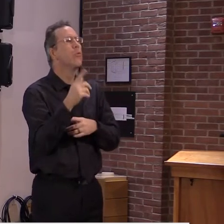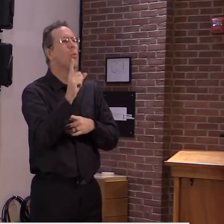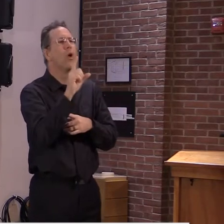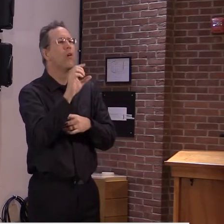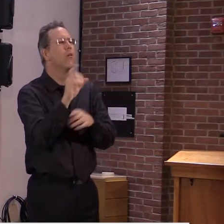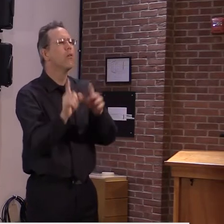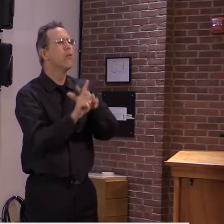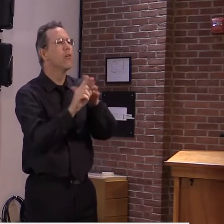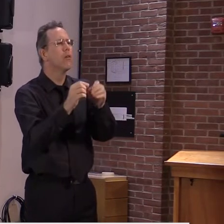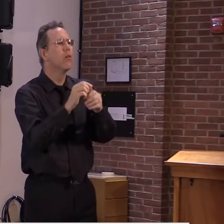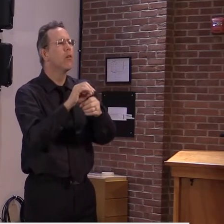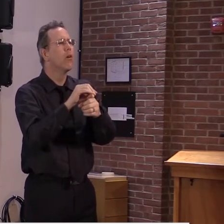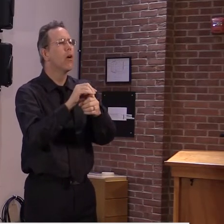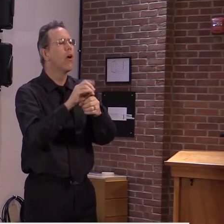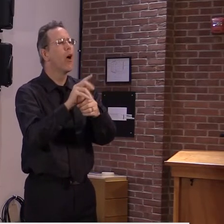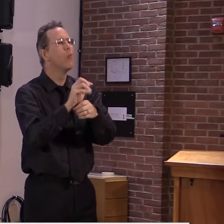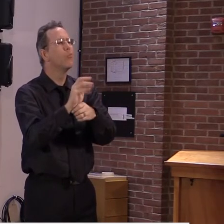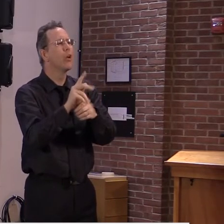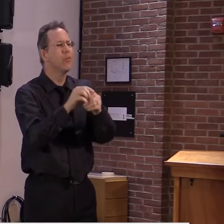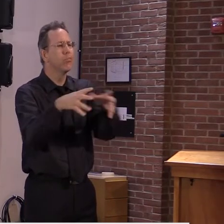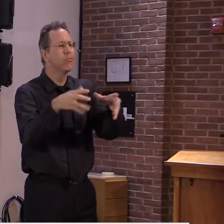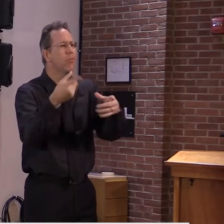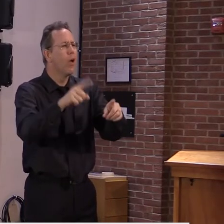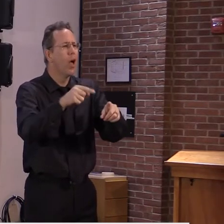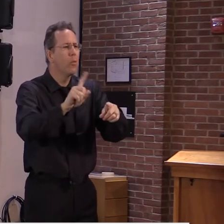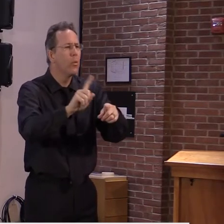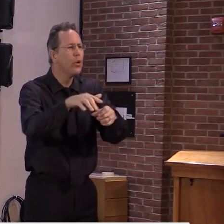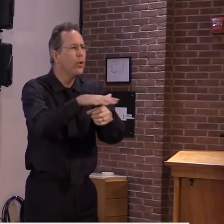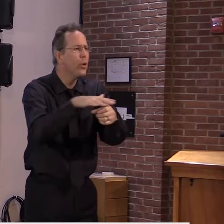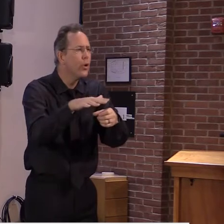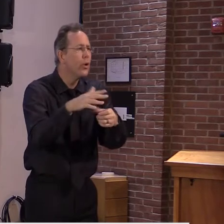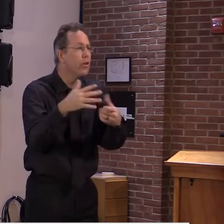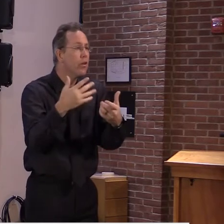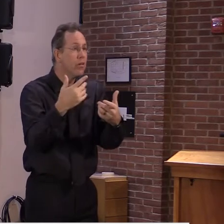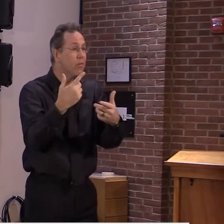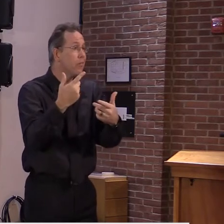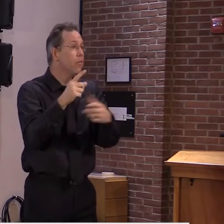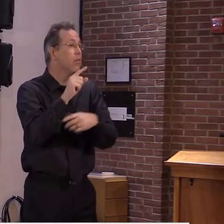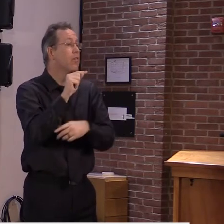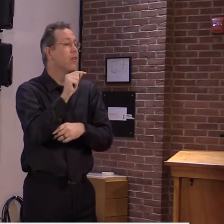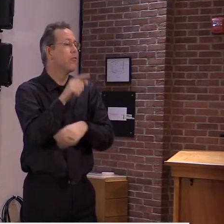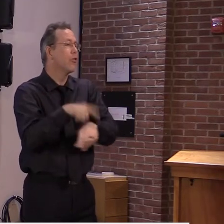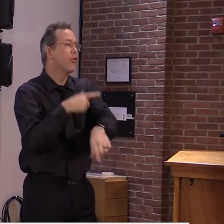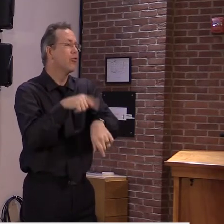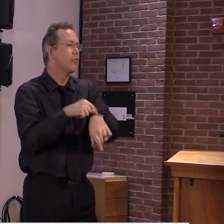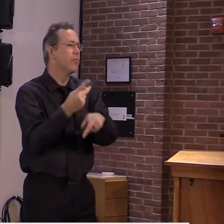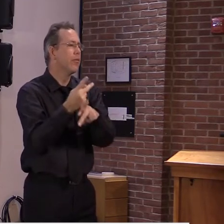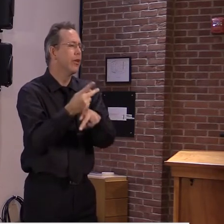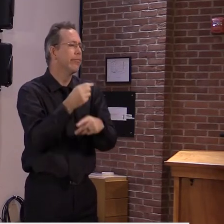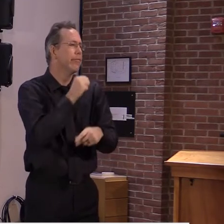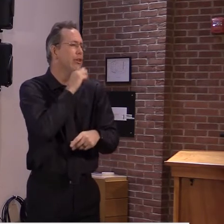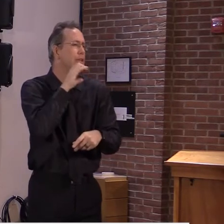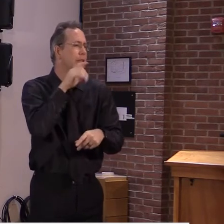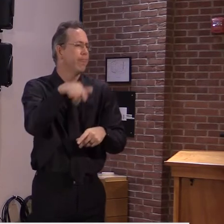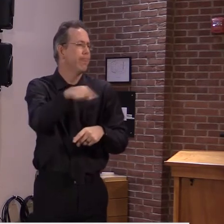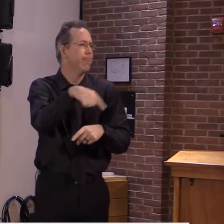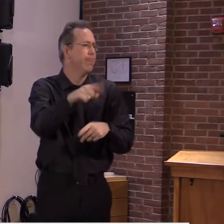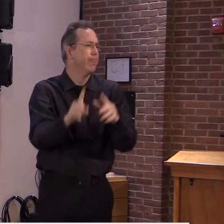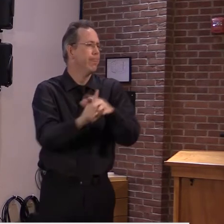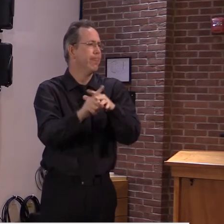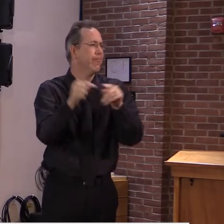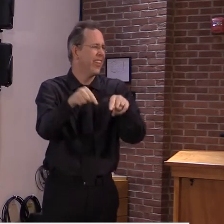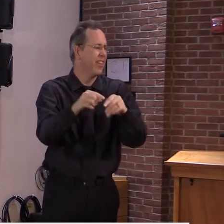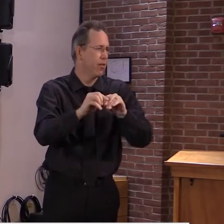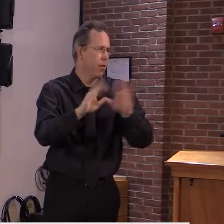know. So those are obviously a very high concern because of the fact that when people get sick in those settings, they